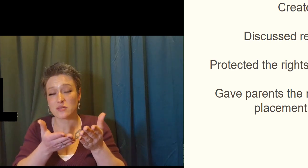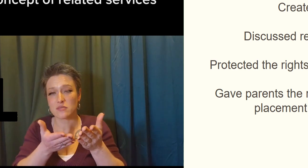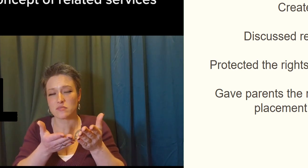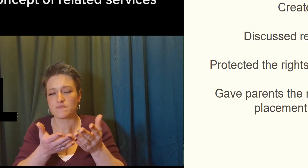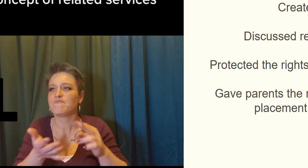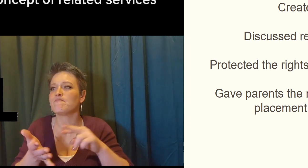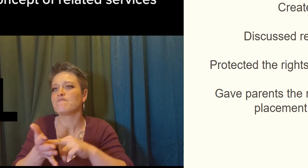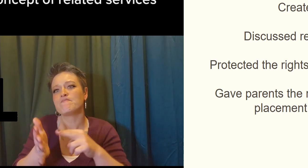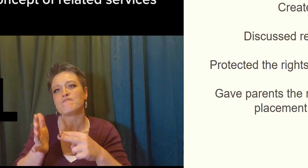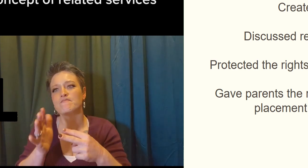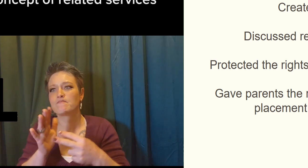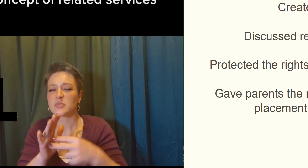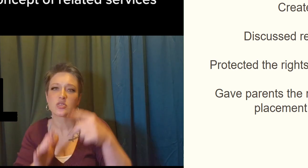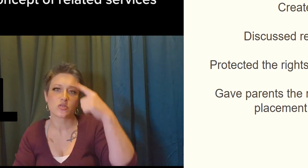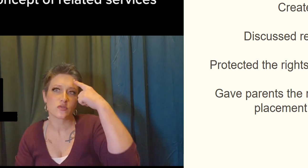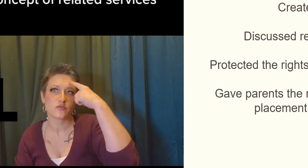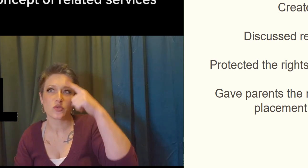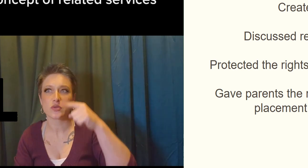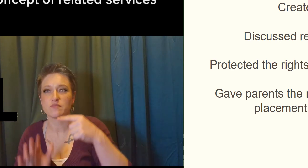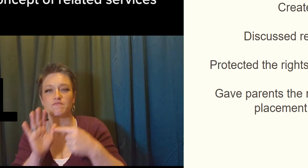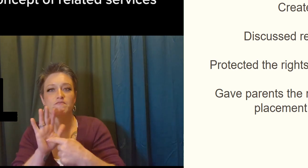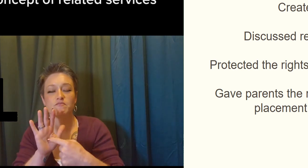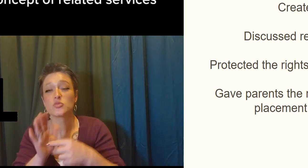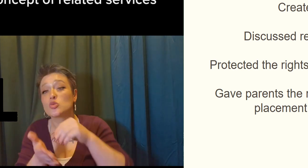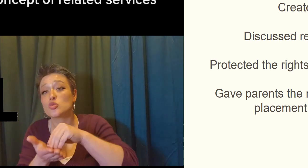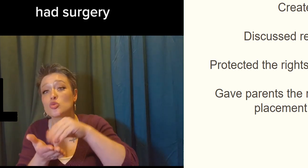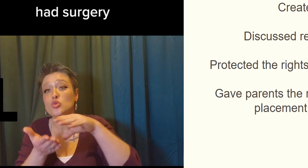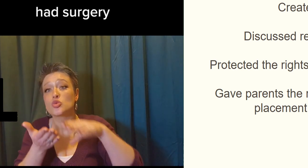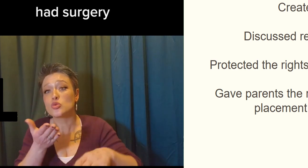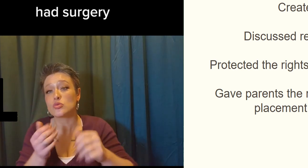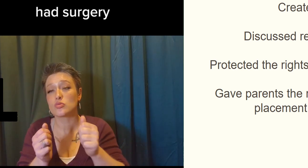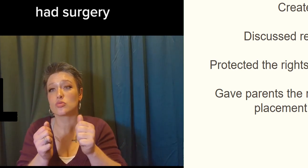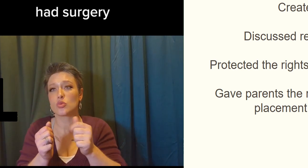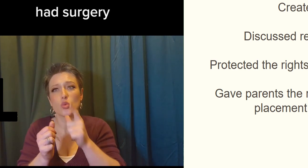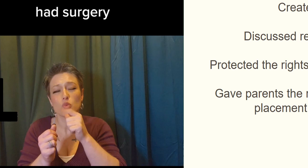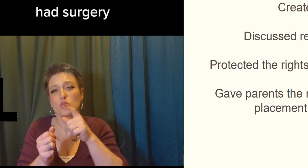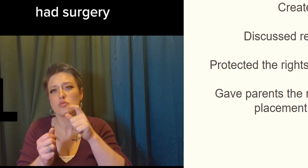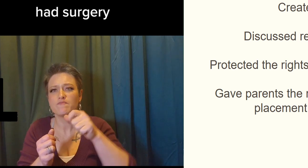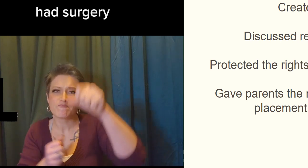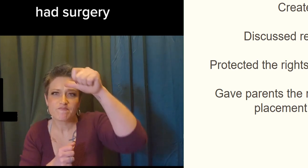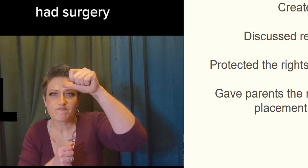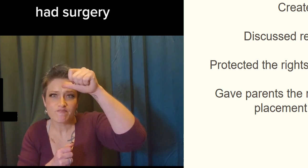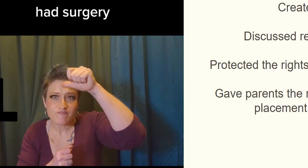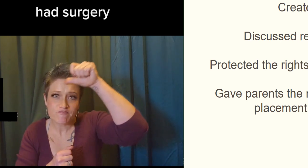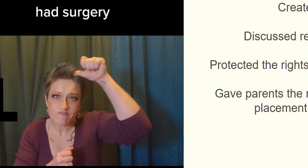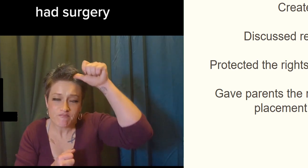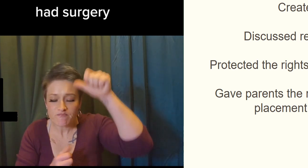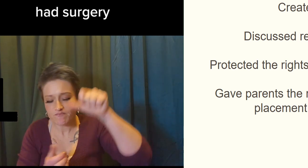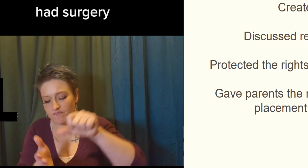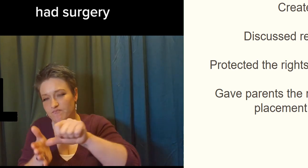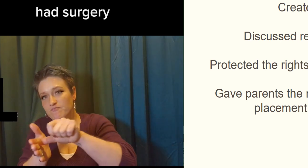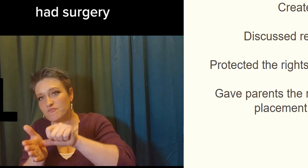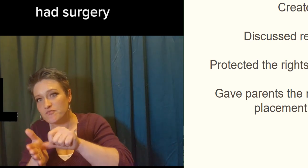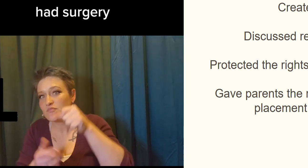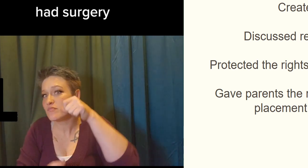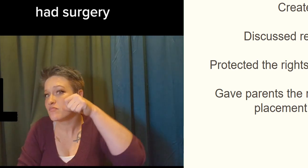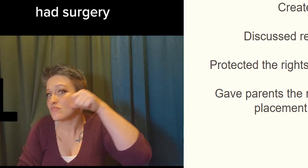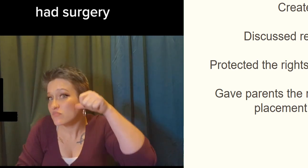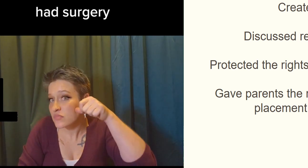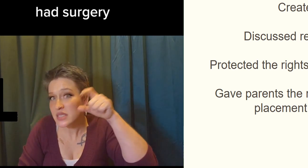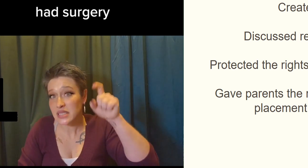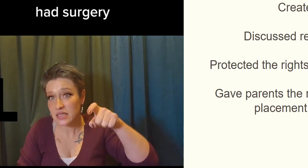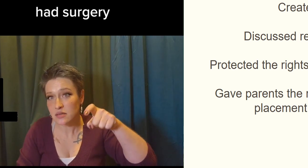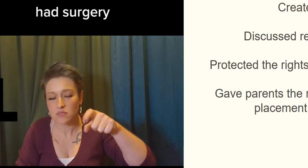It also introduced the concept of related services, meaning, like, for example, if you have a student who has